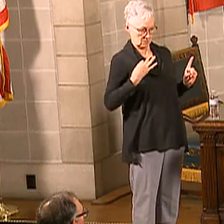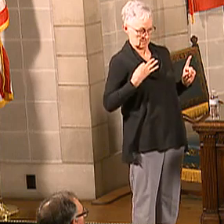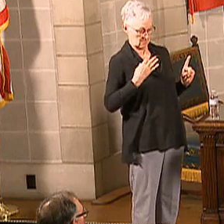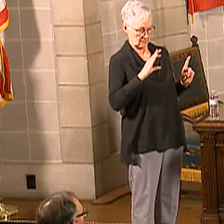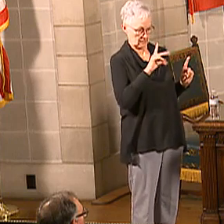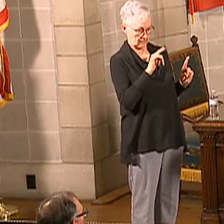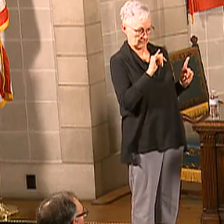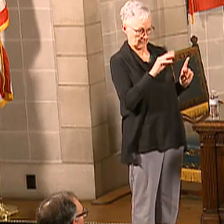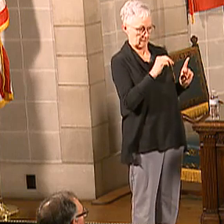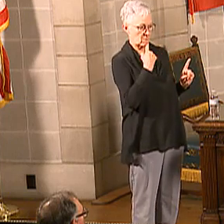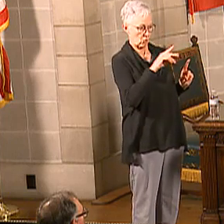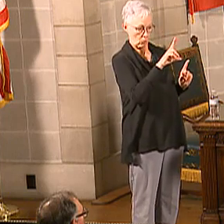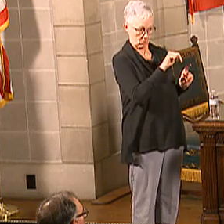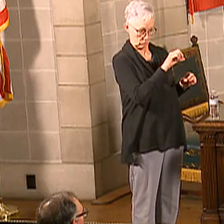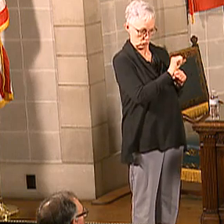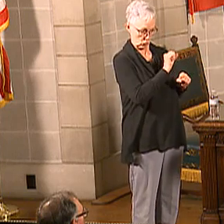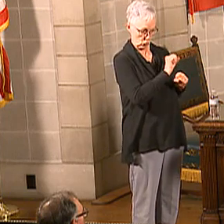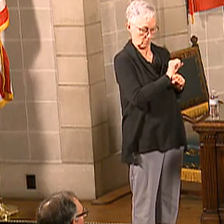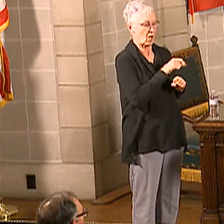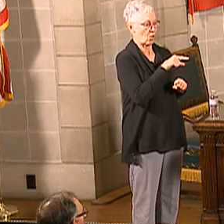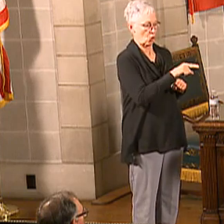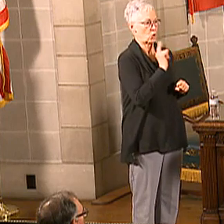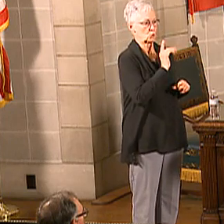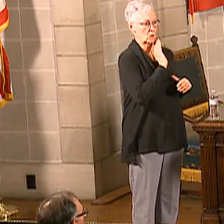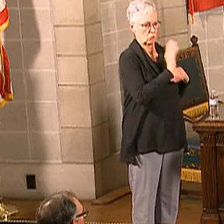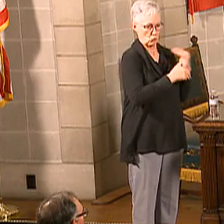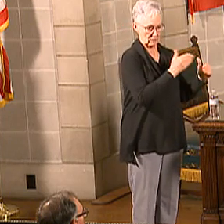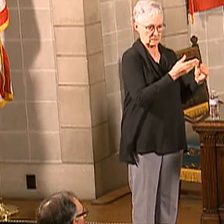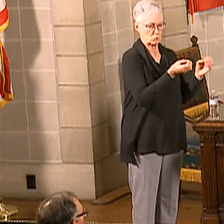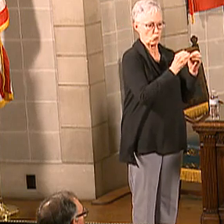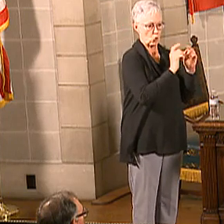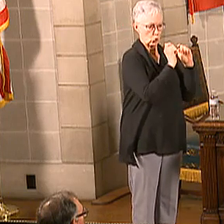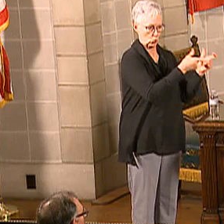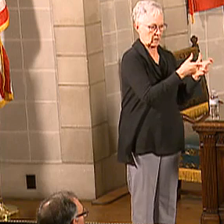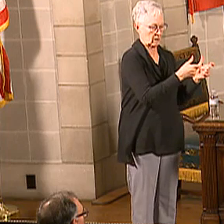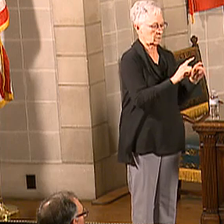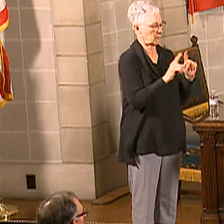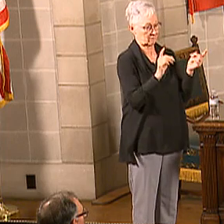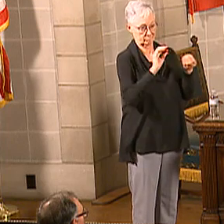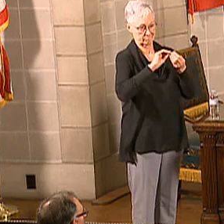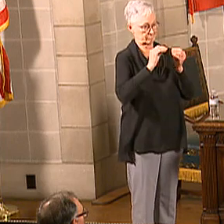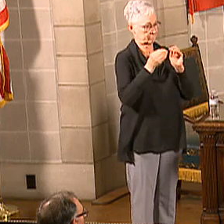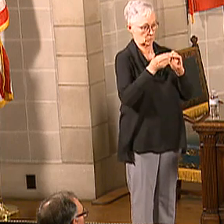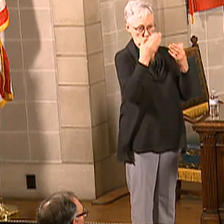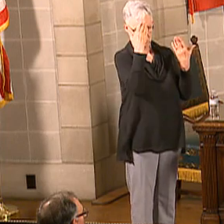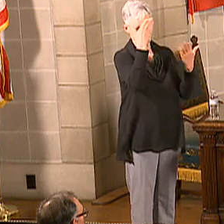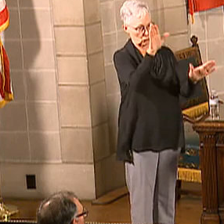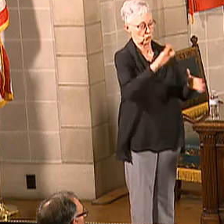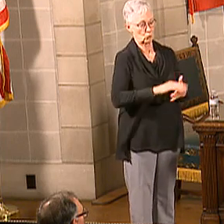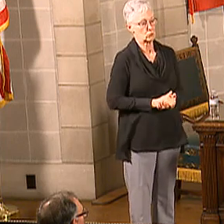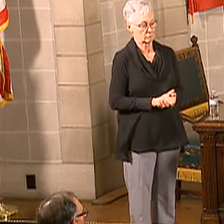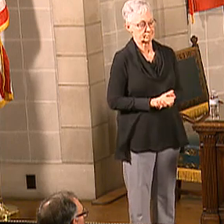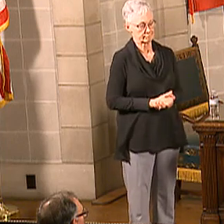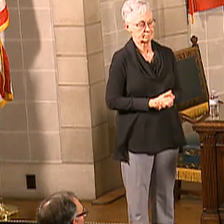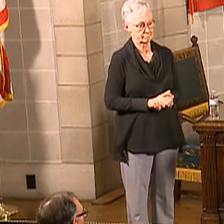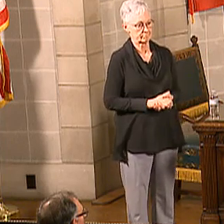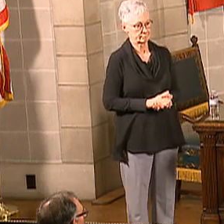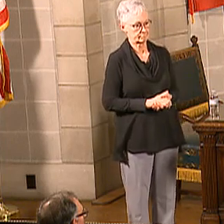the restaurant. Those will go faster, but I don't have a number for you, Andy.